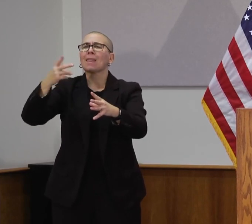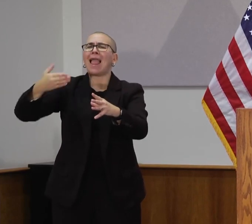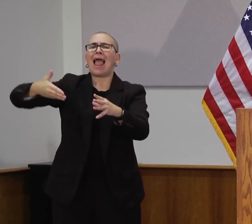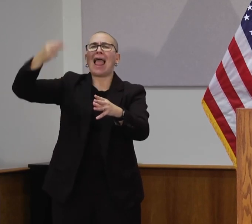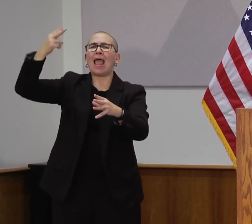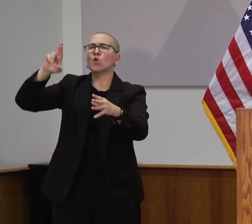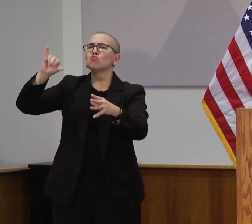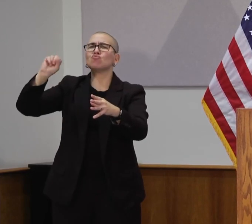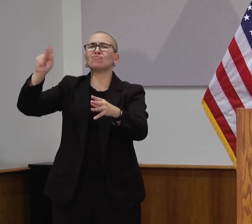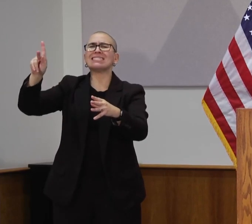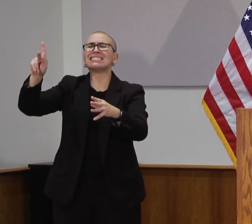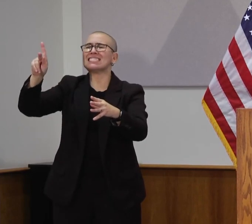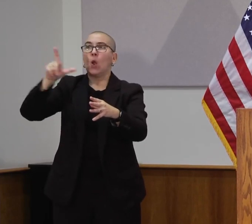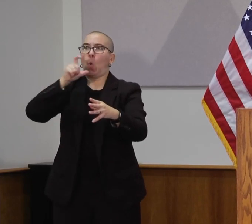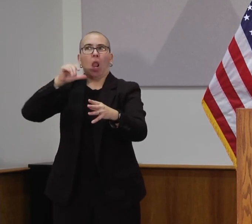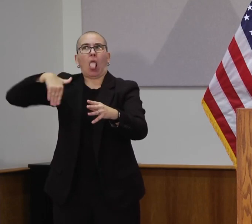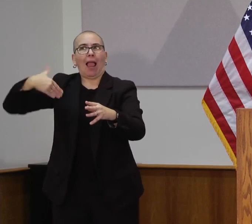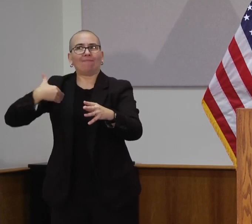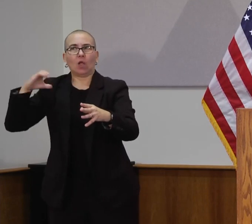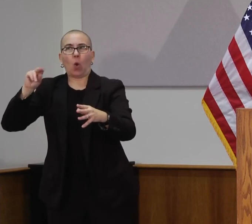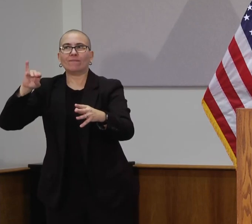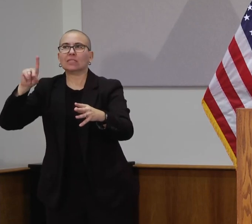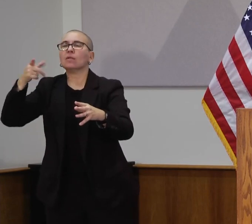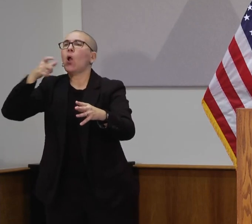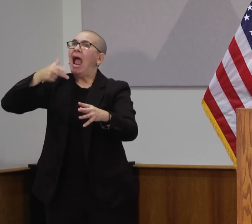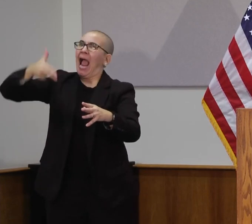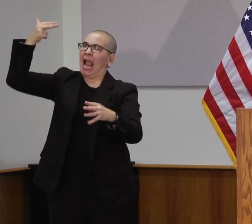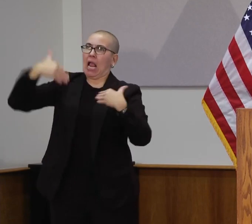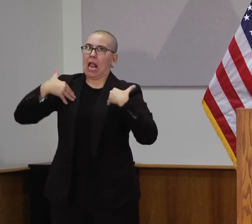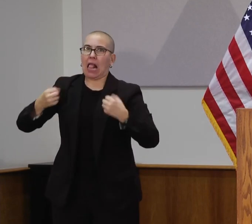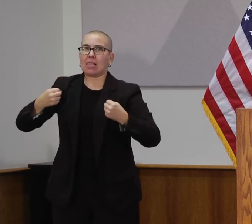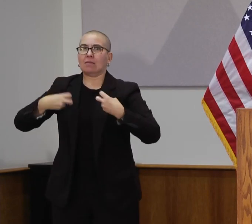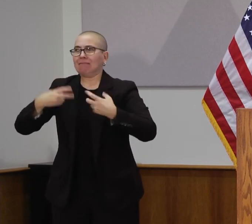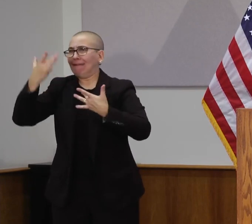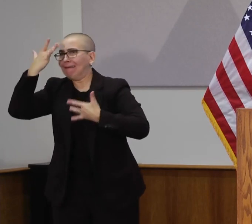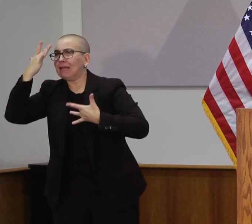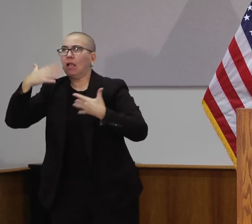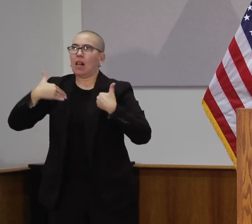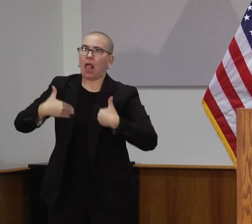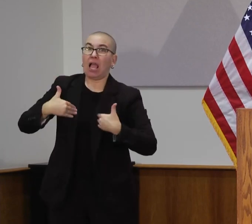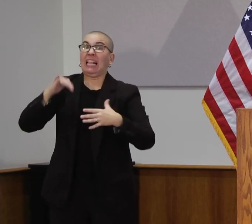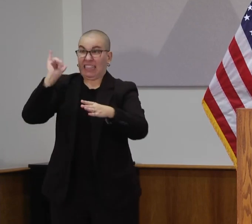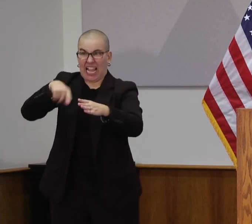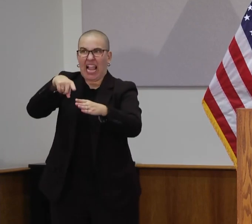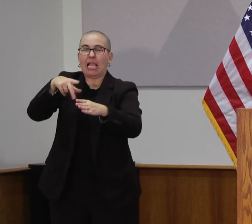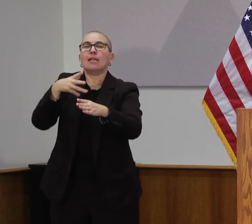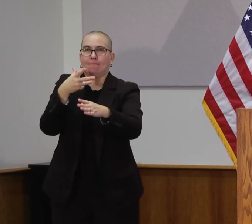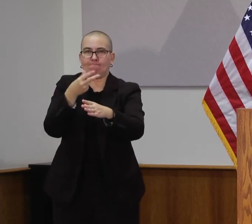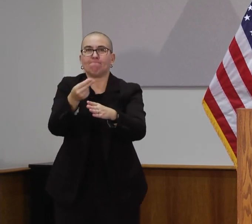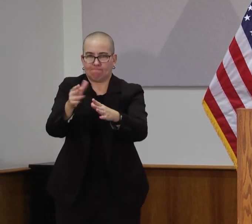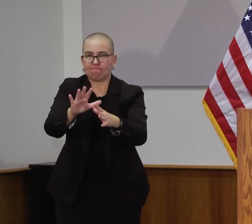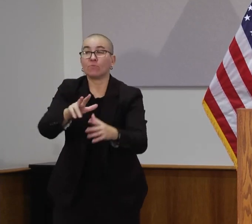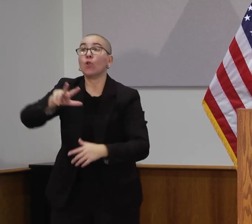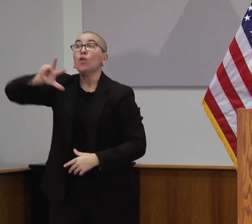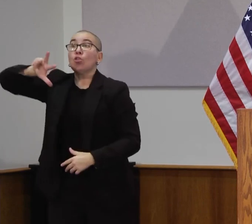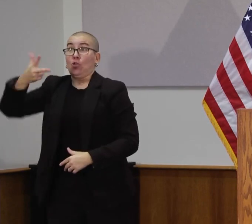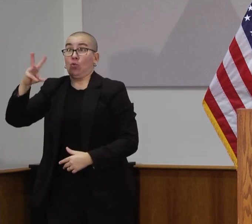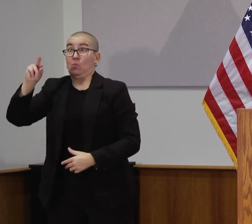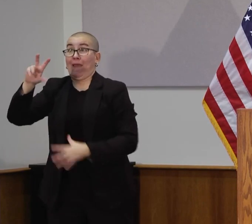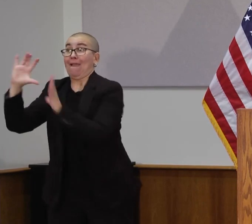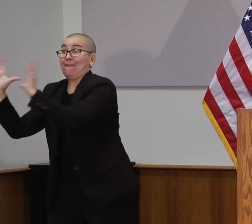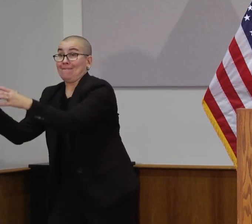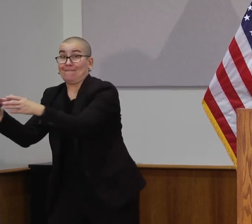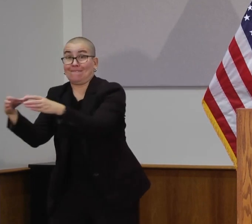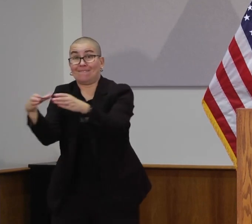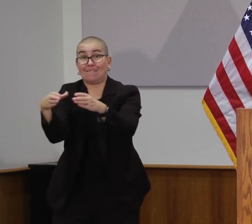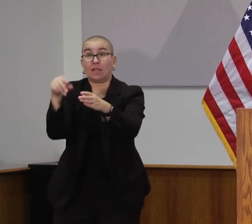or people at higher risk for severe illness. And frankly, it wouldn't be till the third phase, which is not expected to be probably until late first